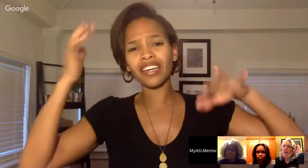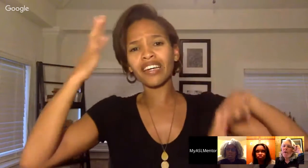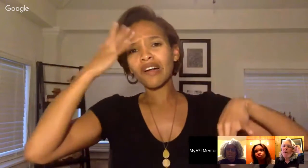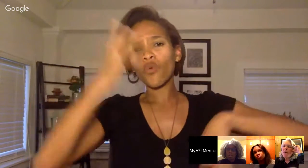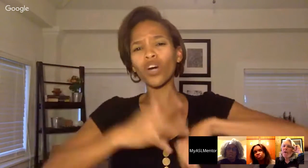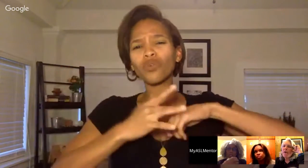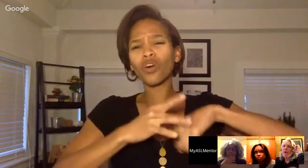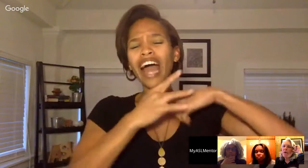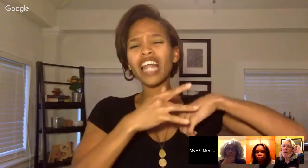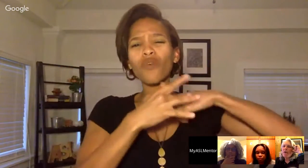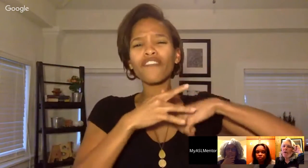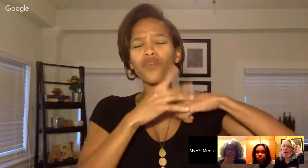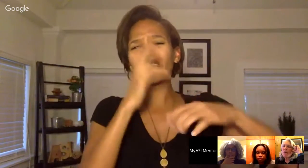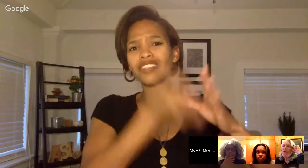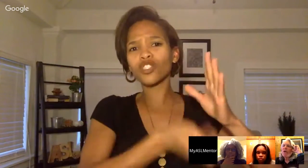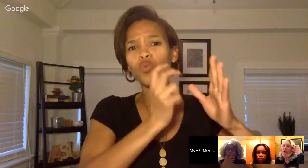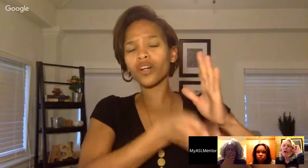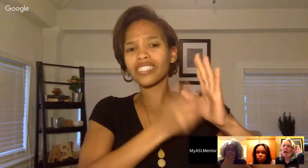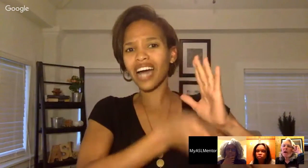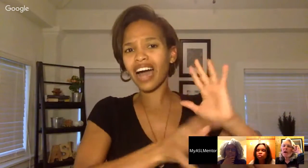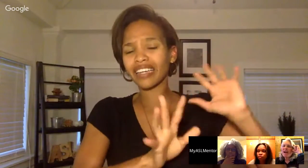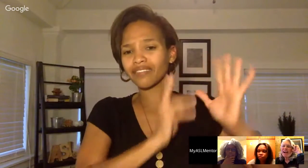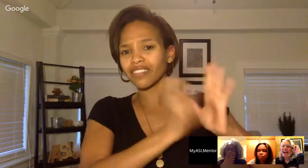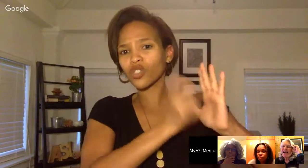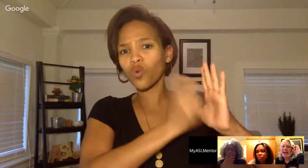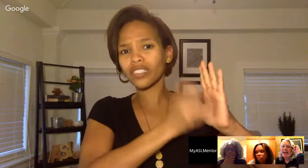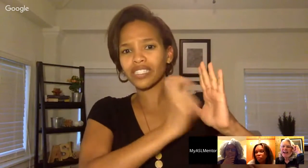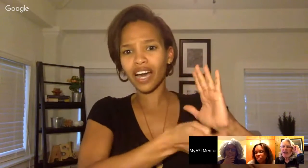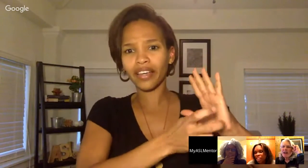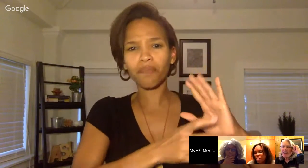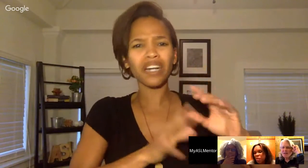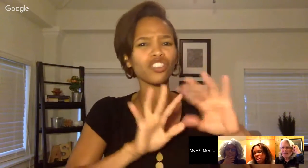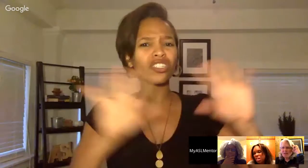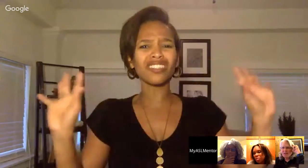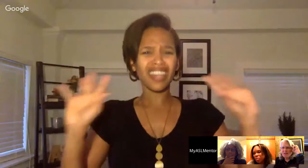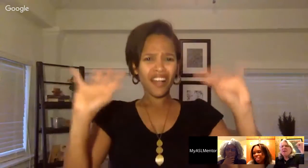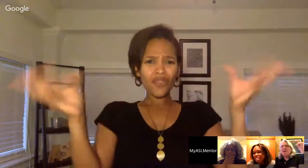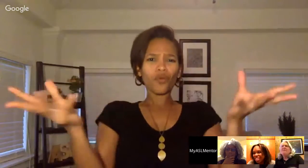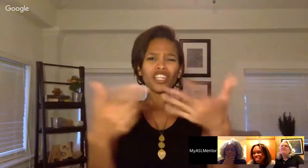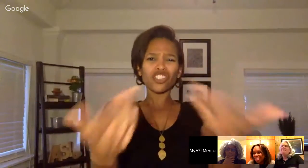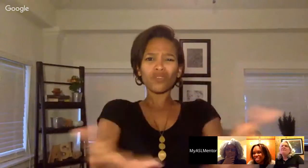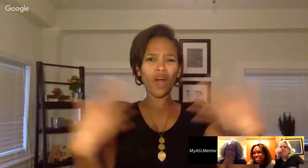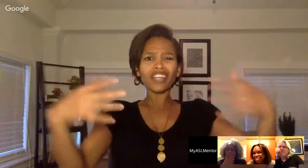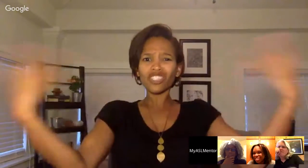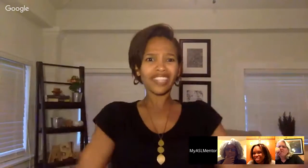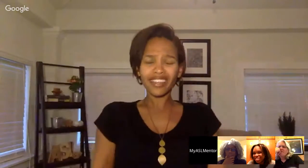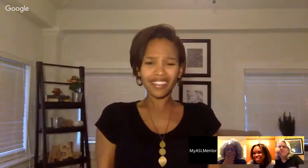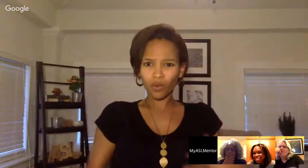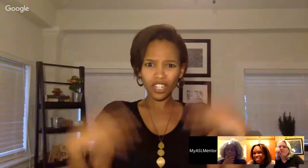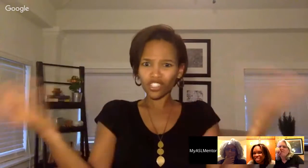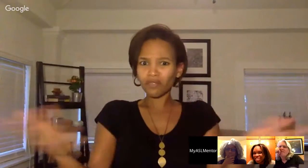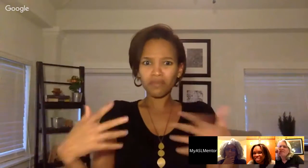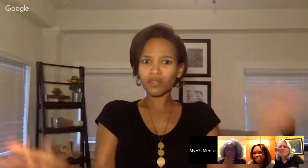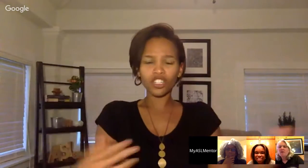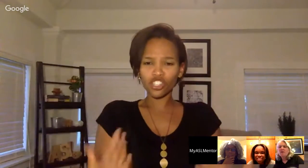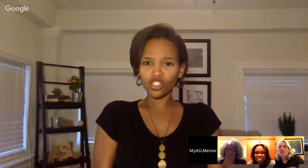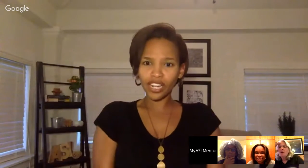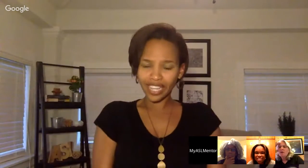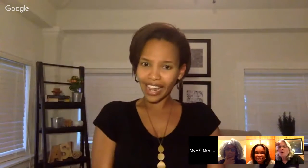thinking, how do I voice this one sign? But just, why is she saying that? What does she mean? What is she trying to get